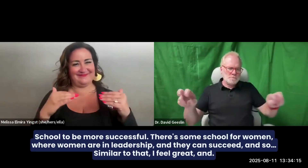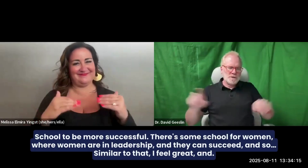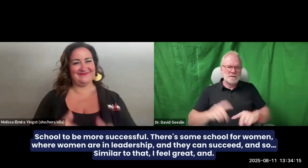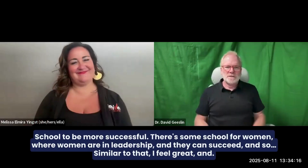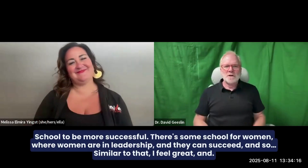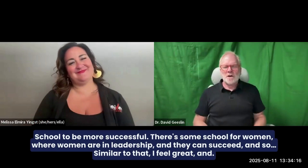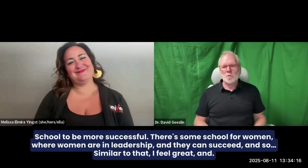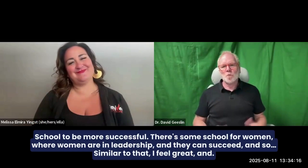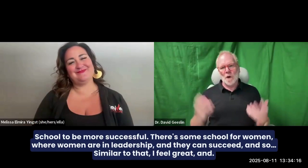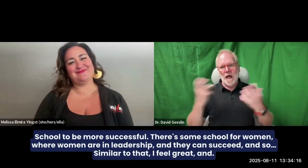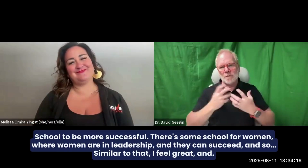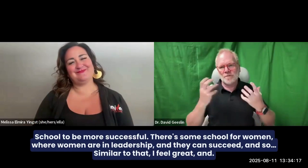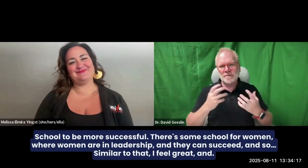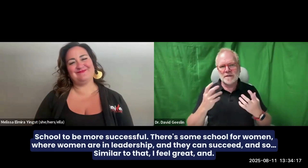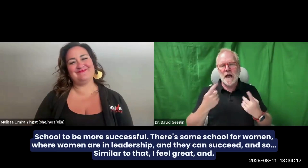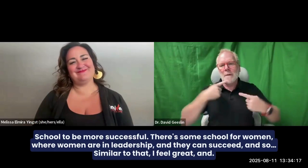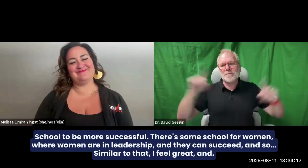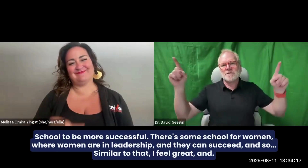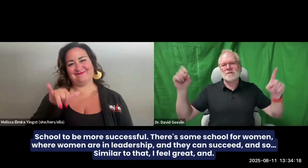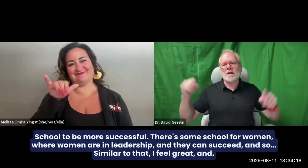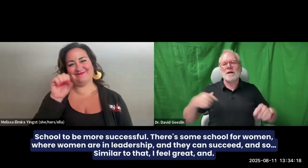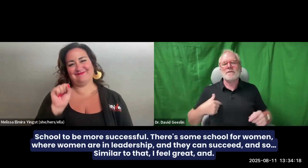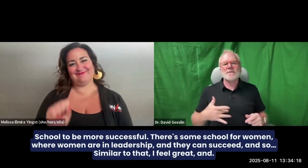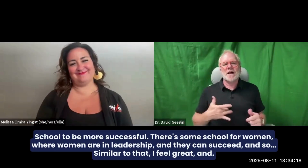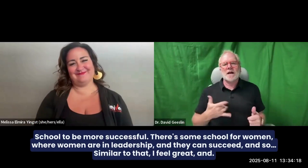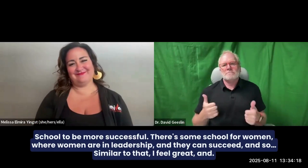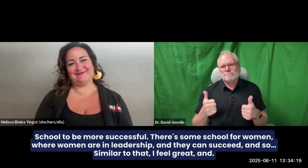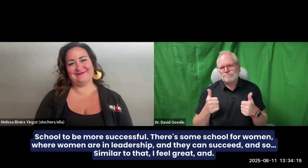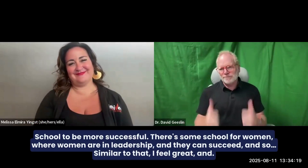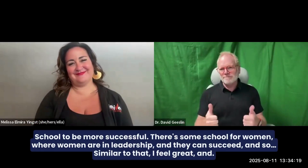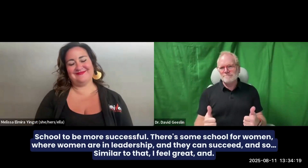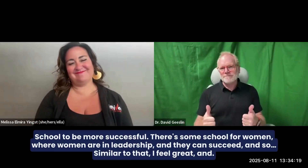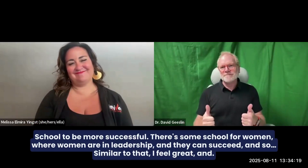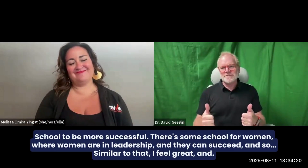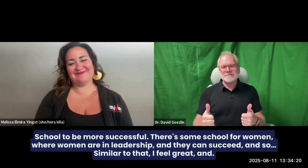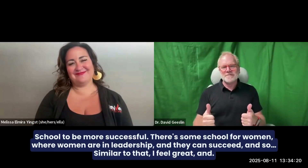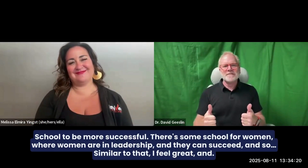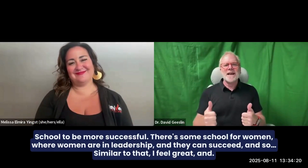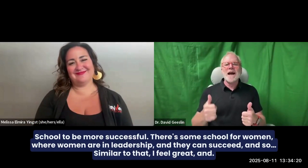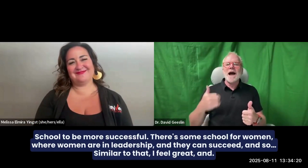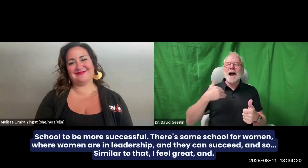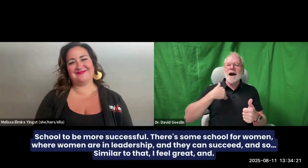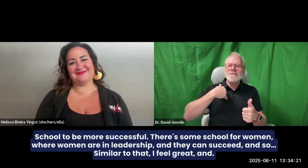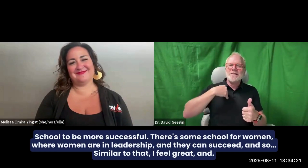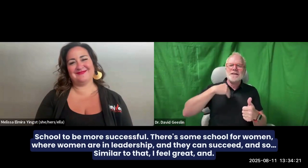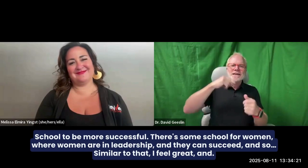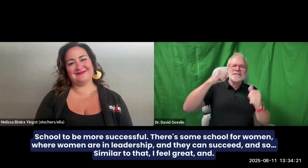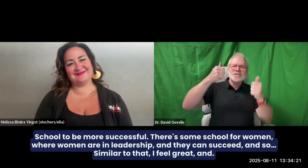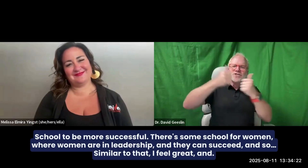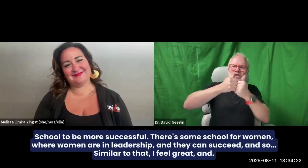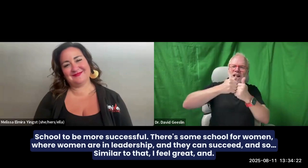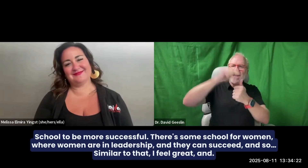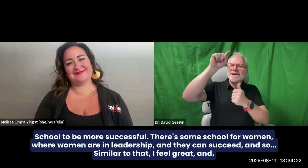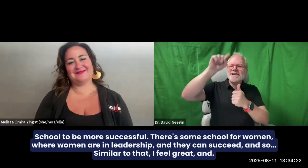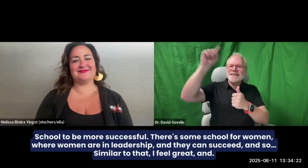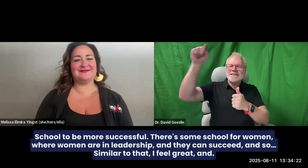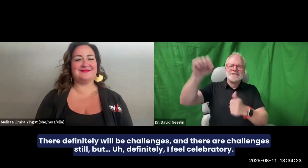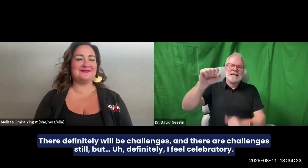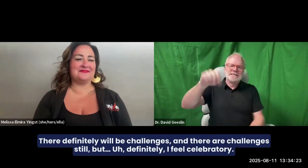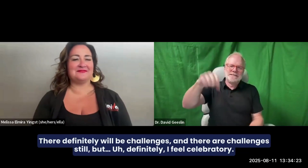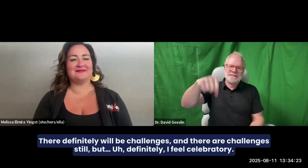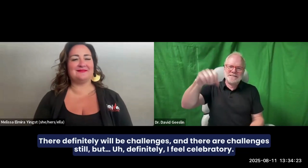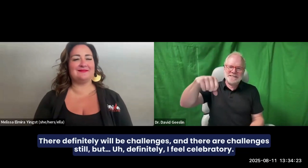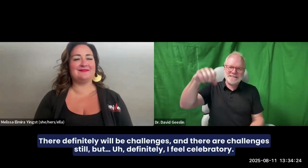specific school to be more successful. There's some school for women where women are in leadership and they can succeed. And so, similar to that, I feel great.